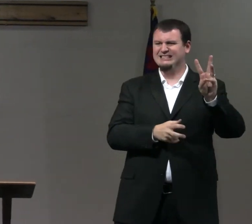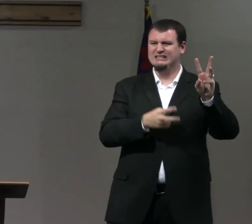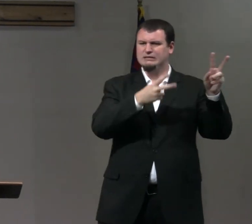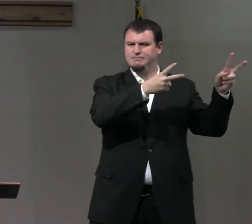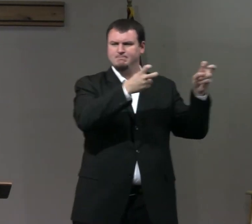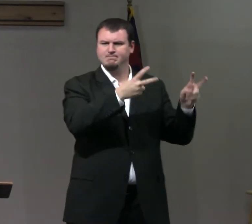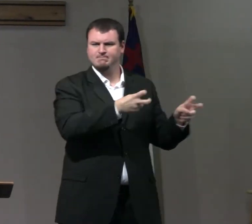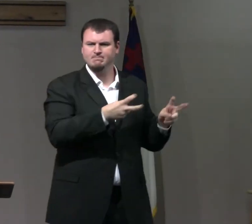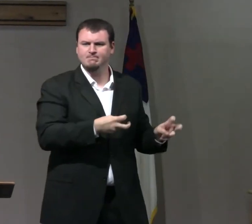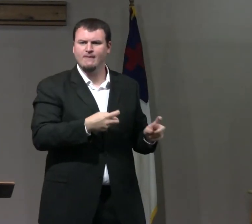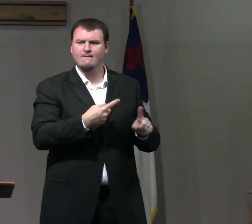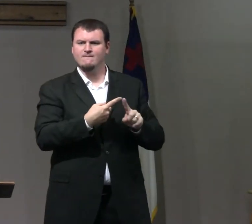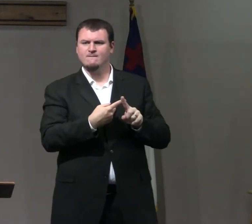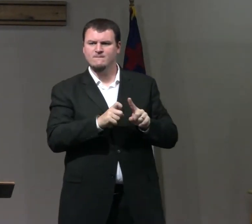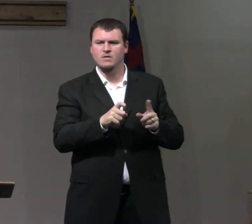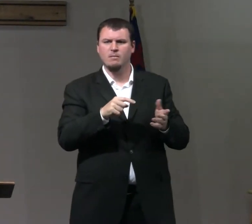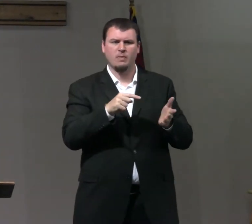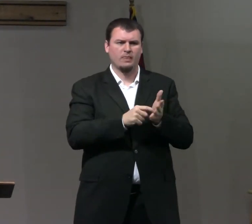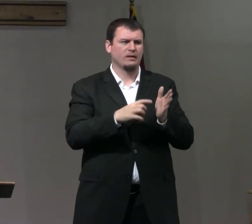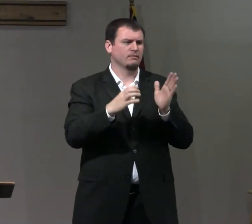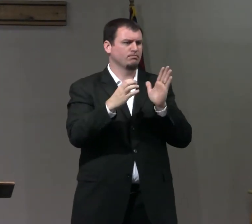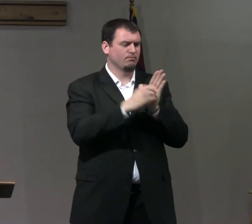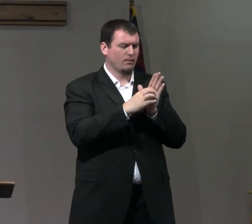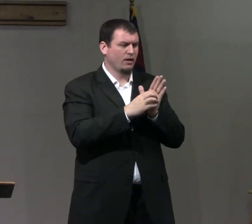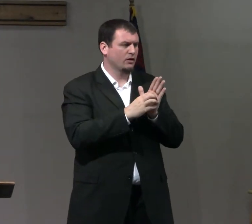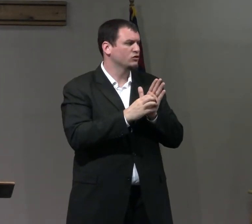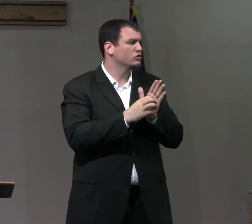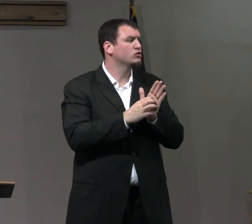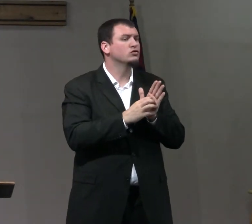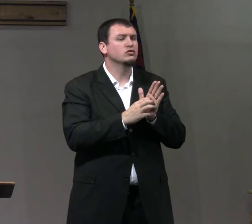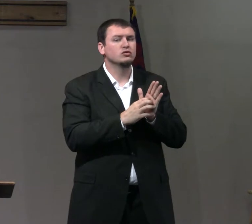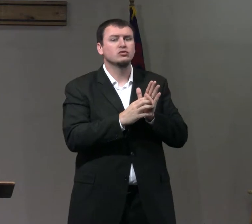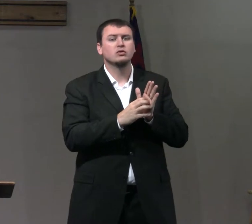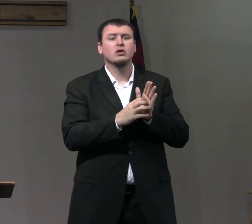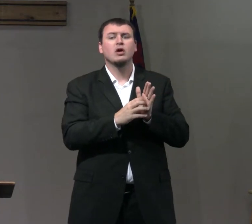we will be taking six points from the past